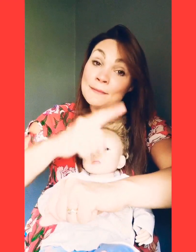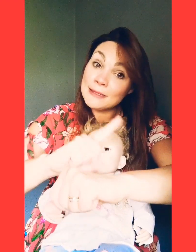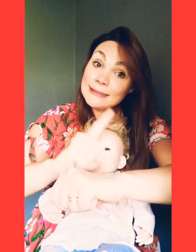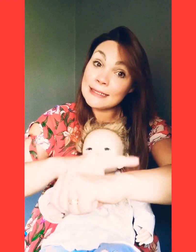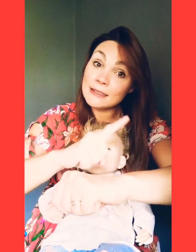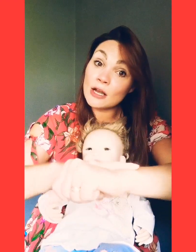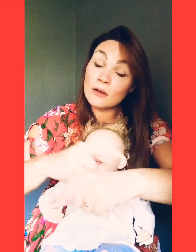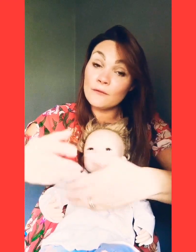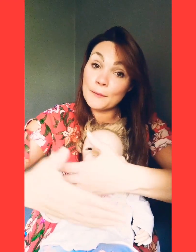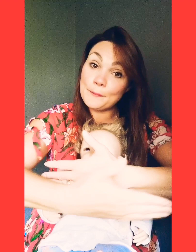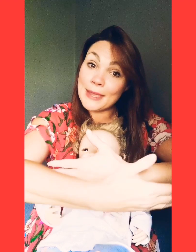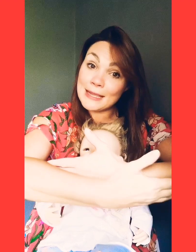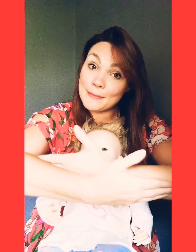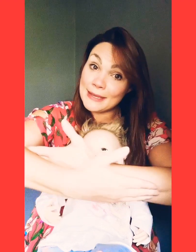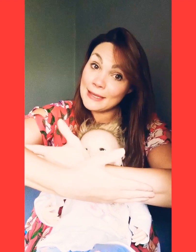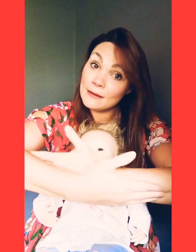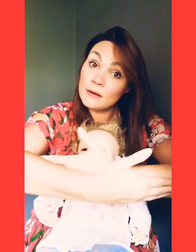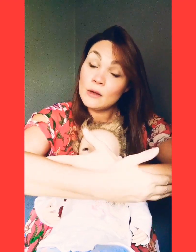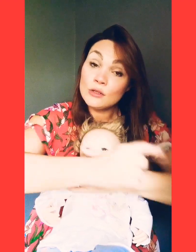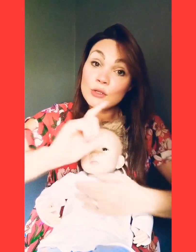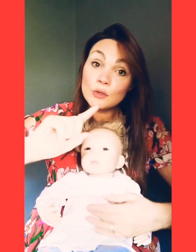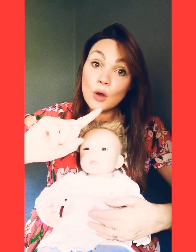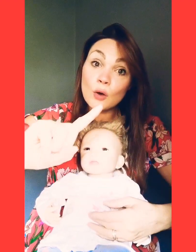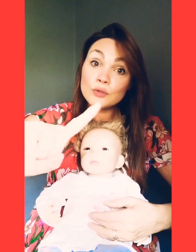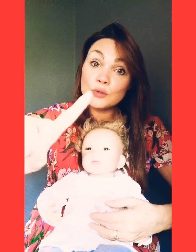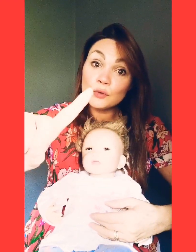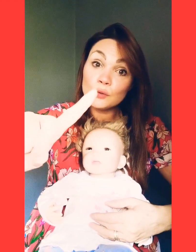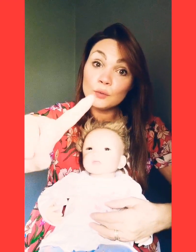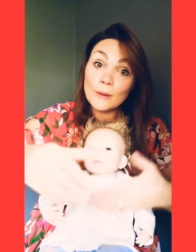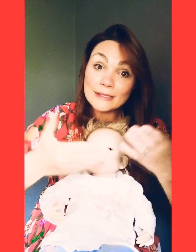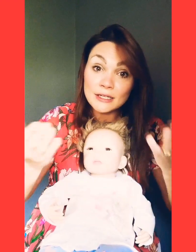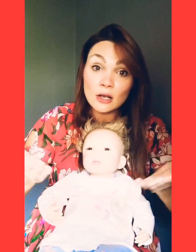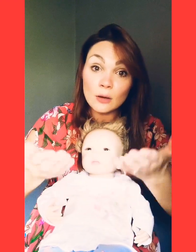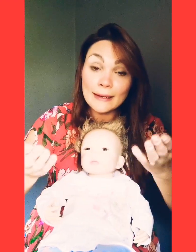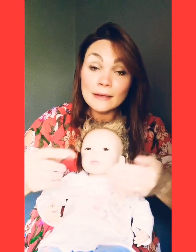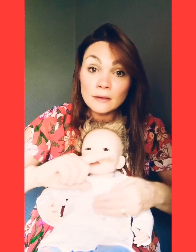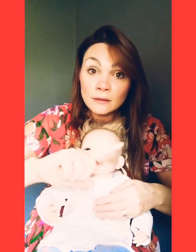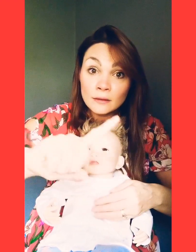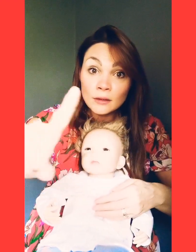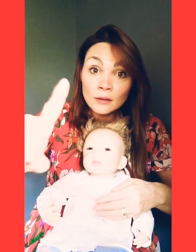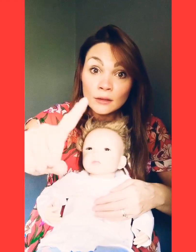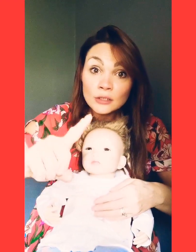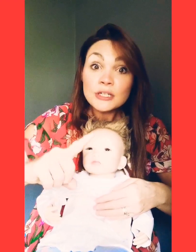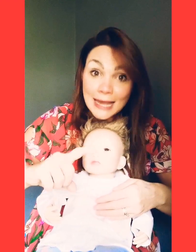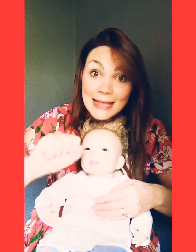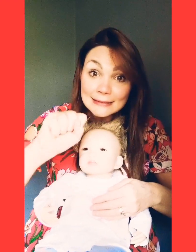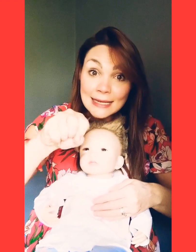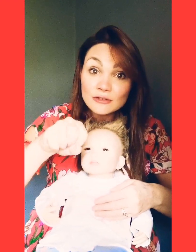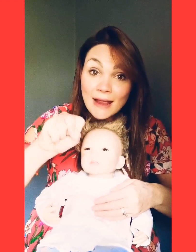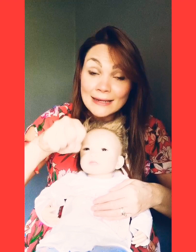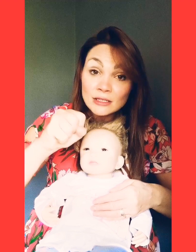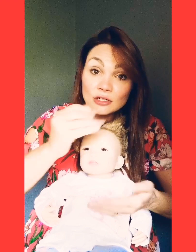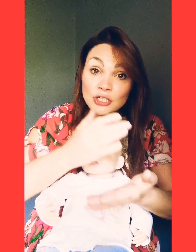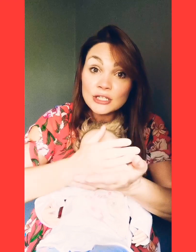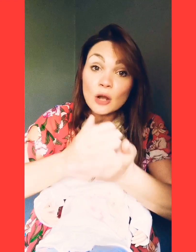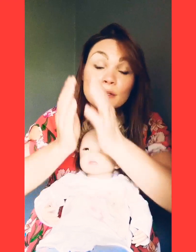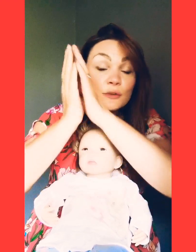time, tick-tock, for baby to go to, where's she going? Yes, that's right. She's going to